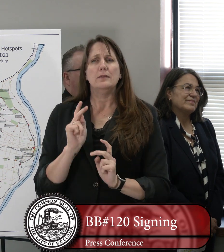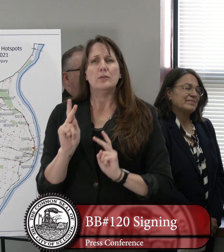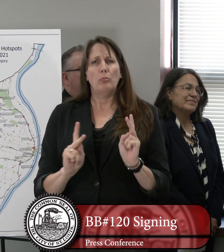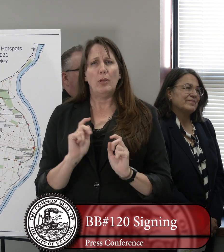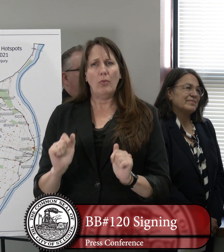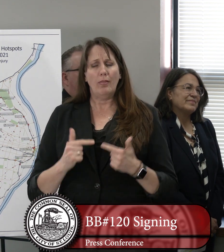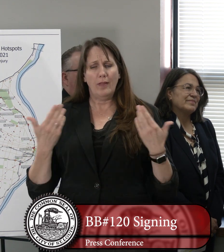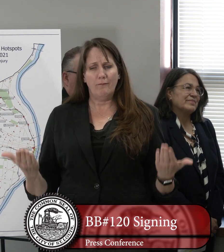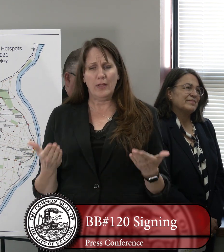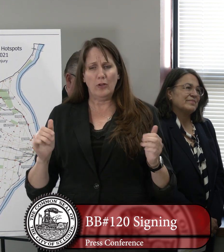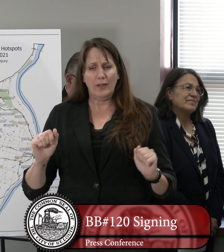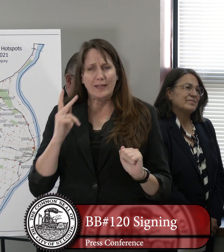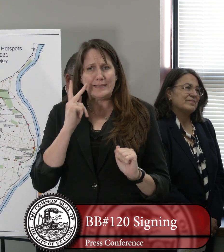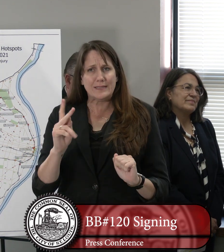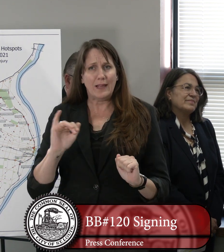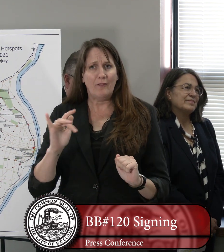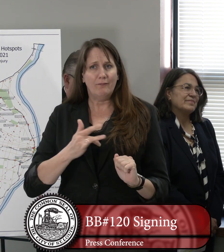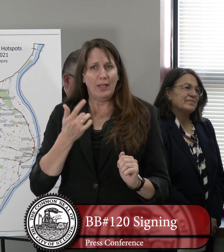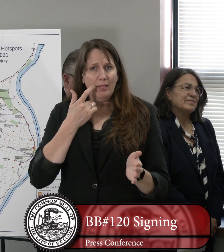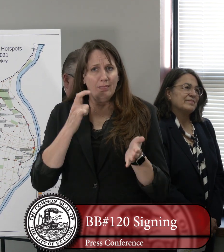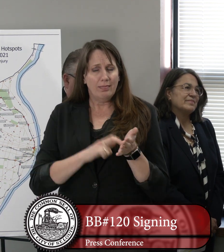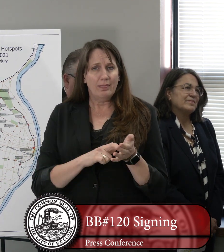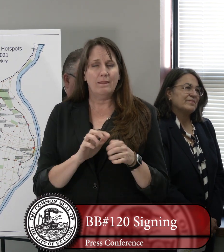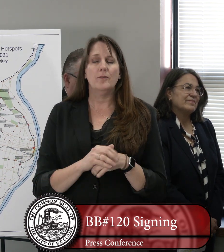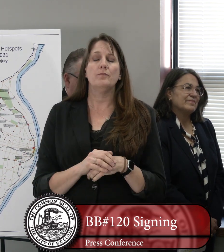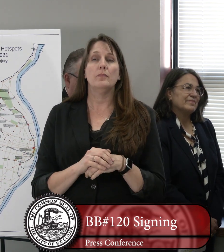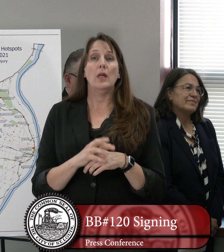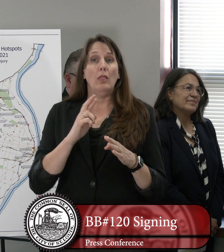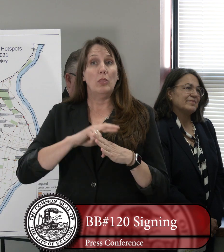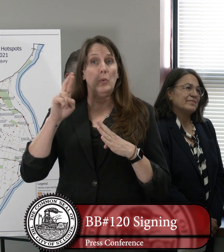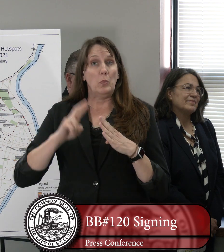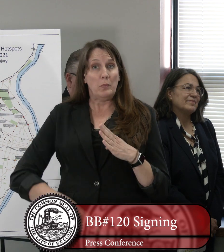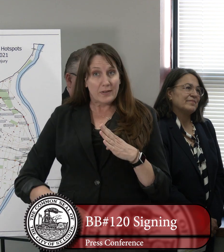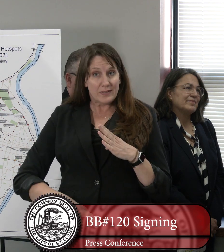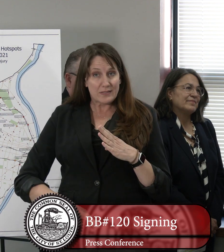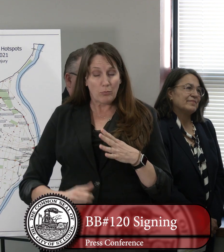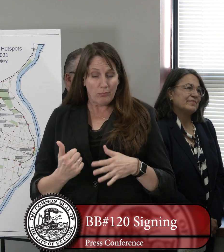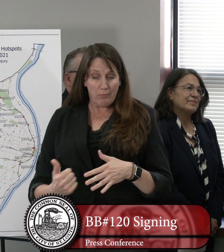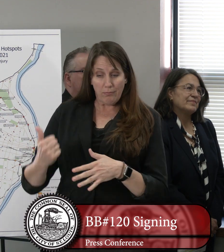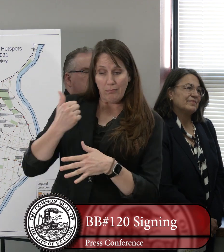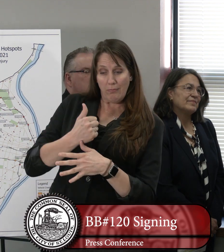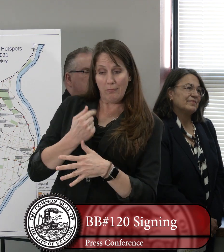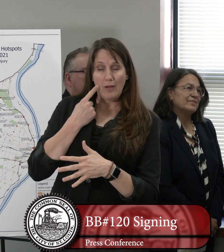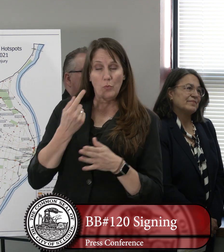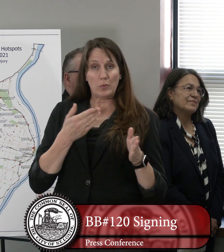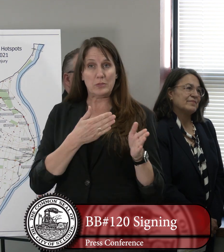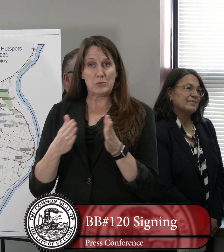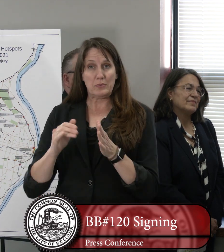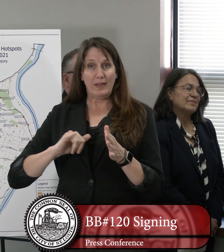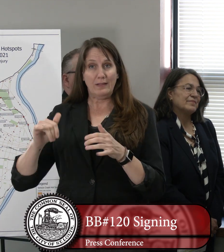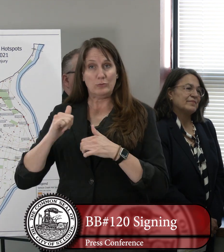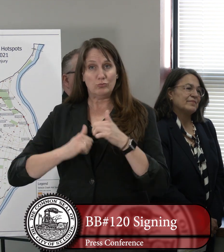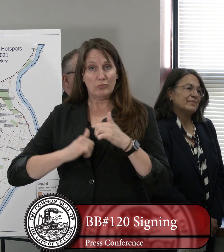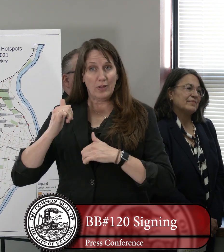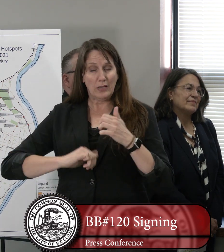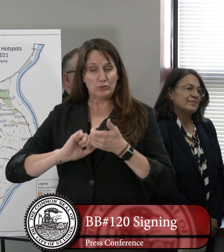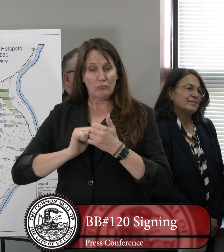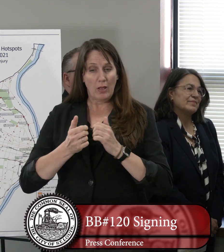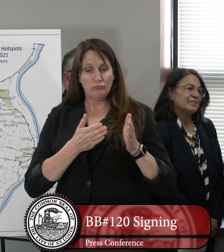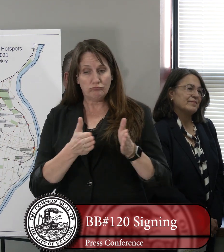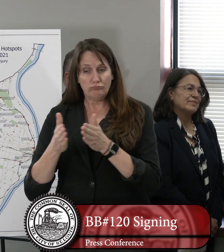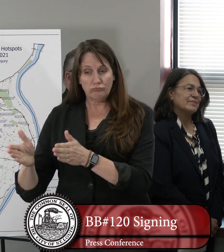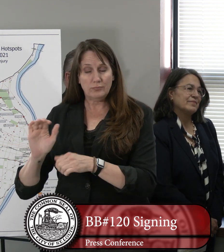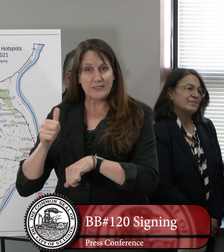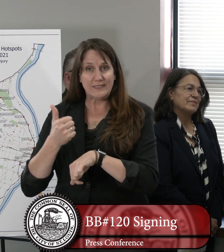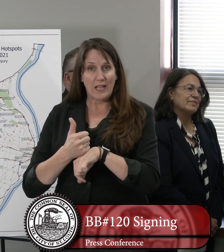result? Improving infrastructure and street safety ranked as a top priority for St. Louis residents. We also held 2